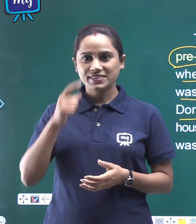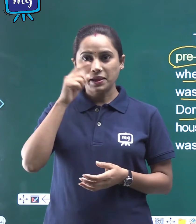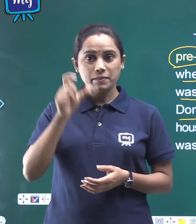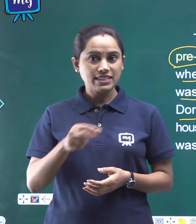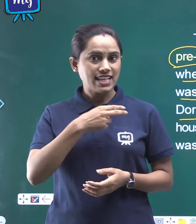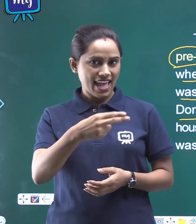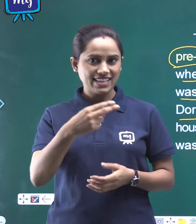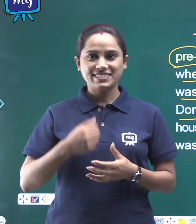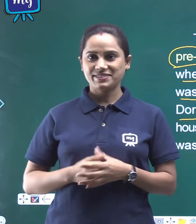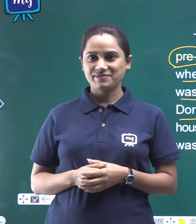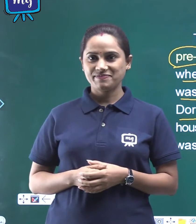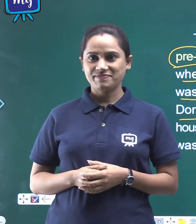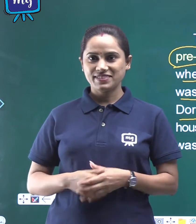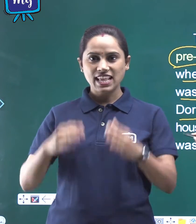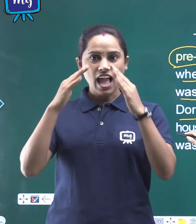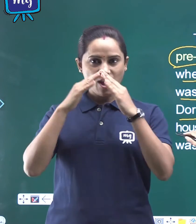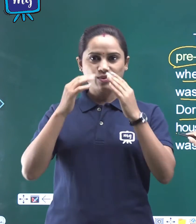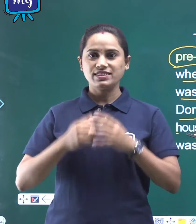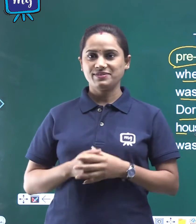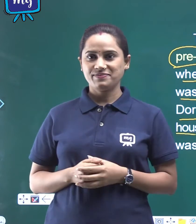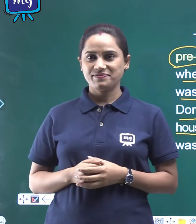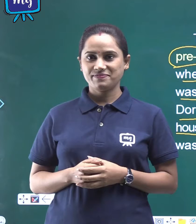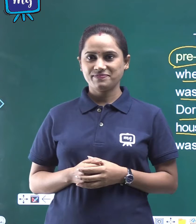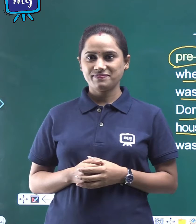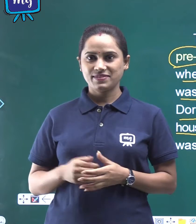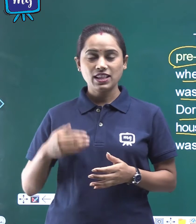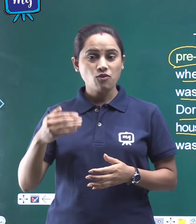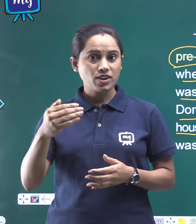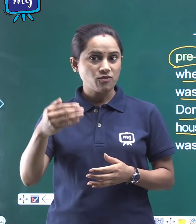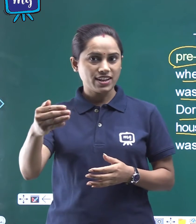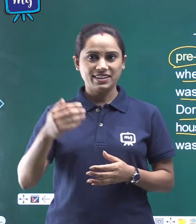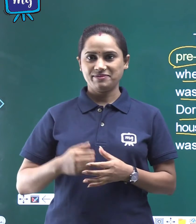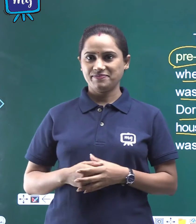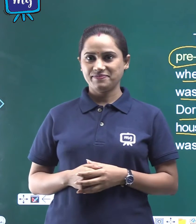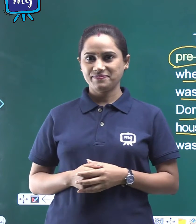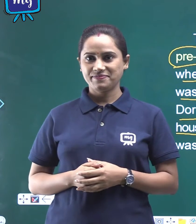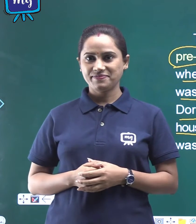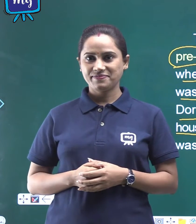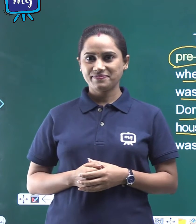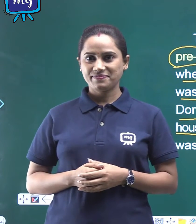Mrs. S. house frequently.